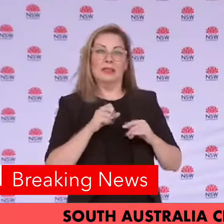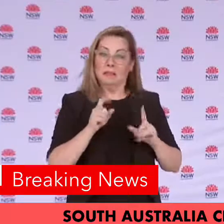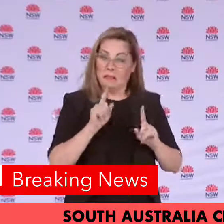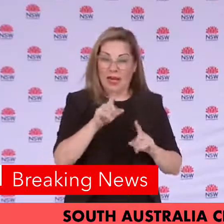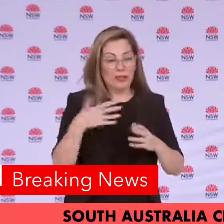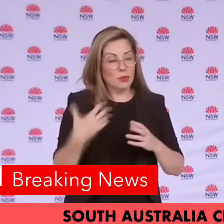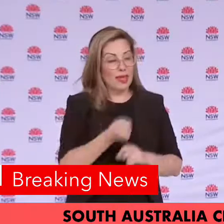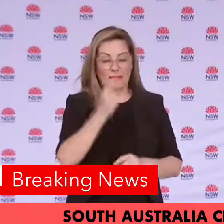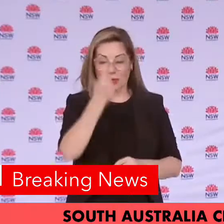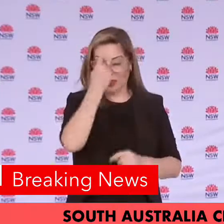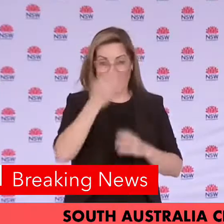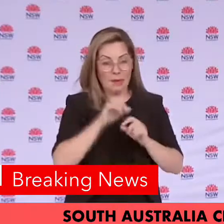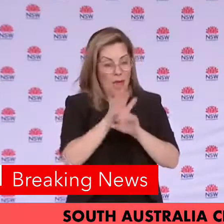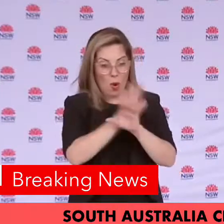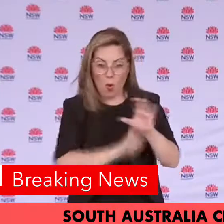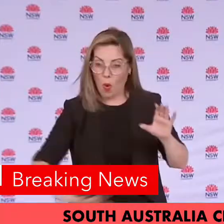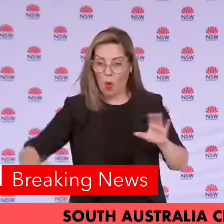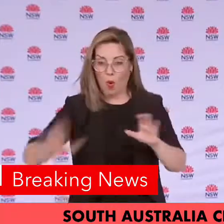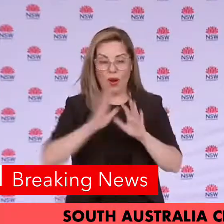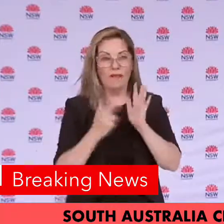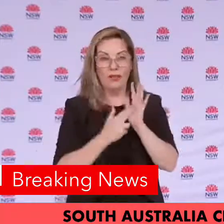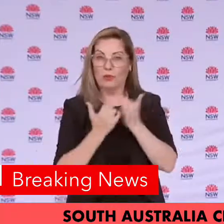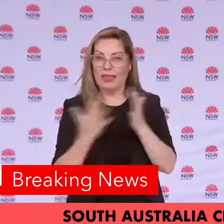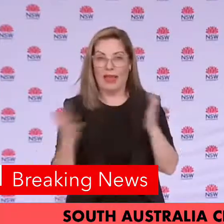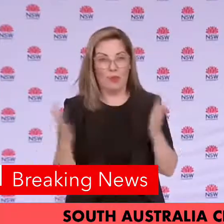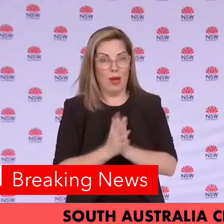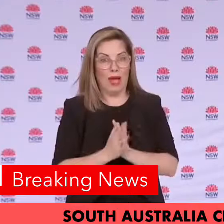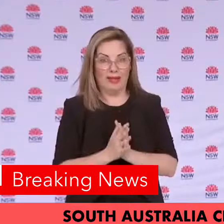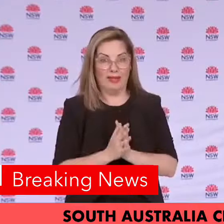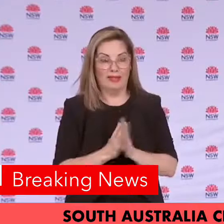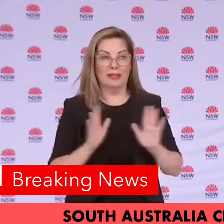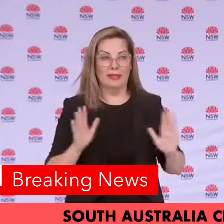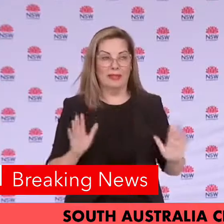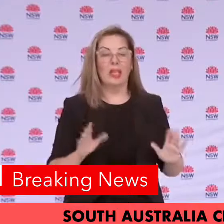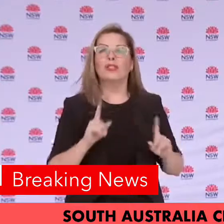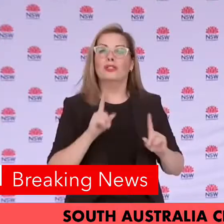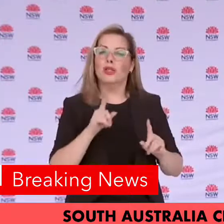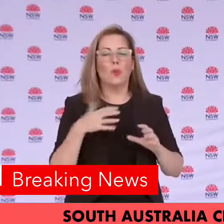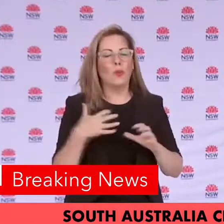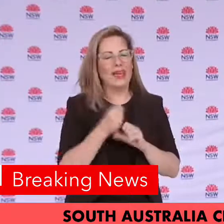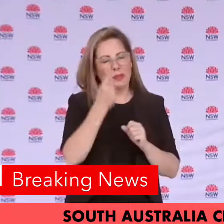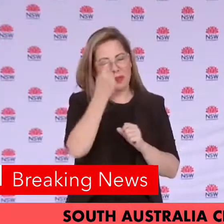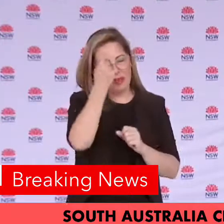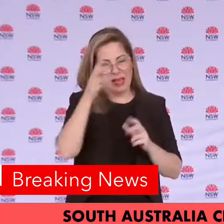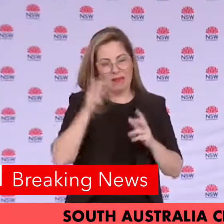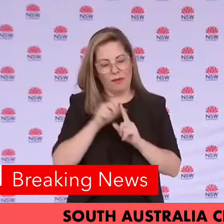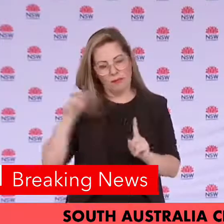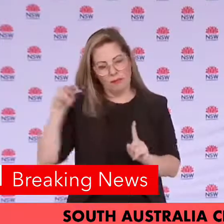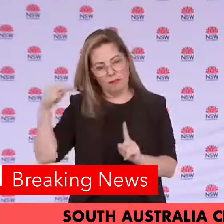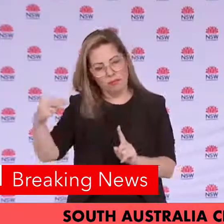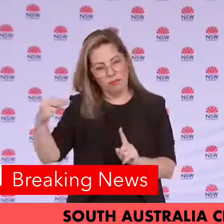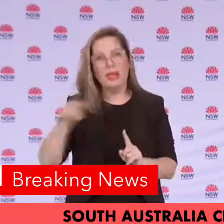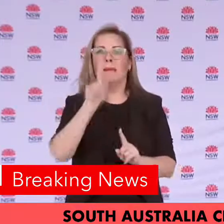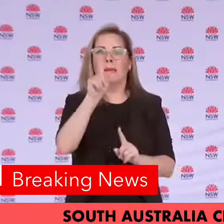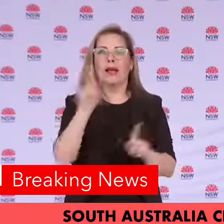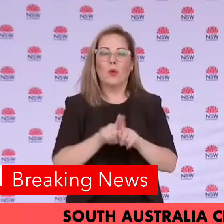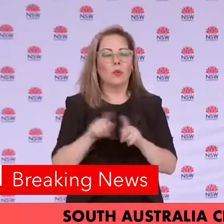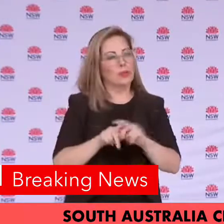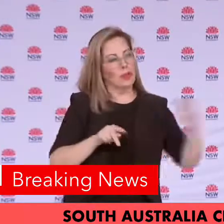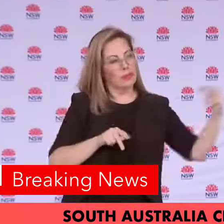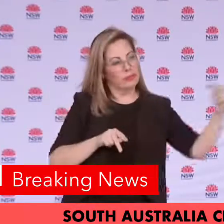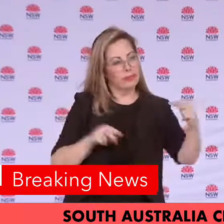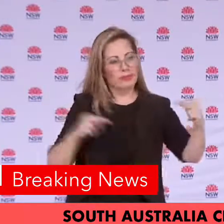citizens across the state. And that's why we will be taking the best advice available at that time. And that's why we always say that